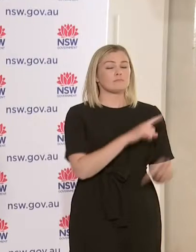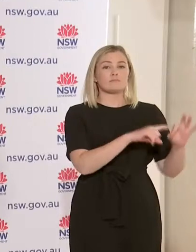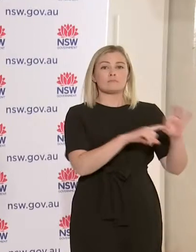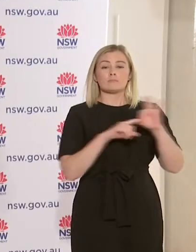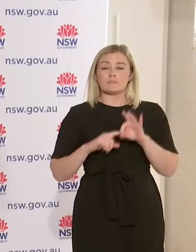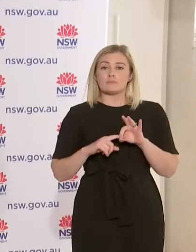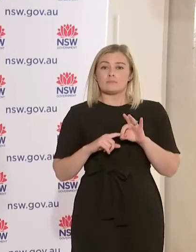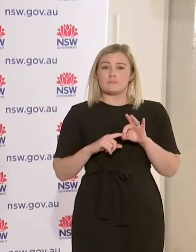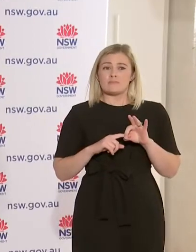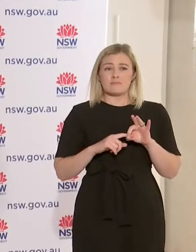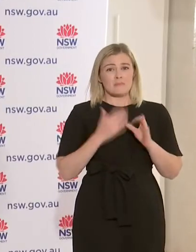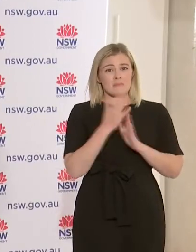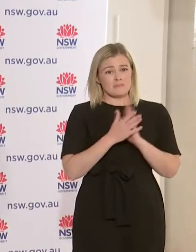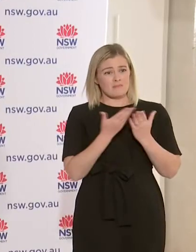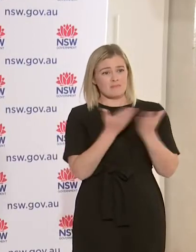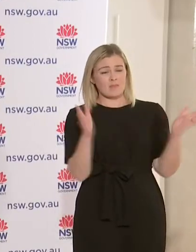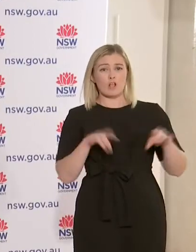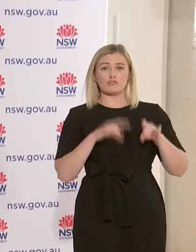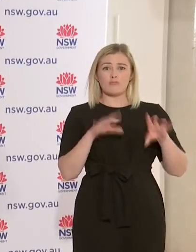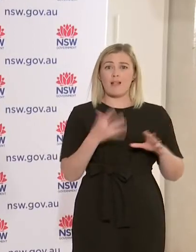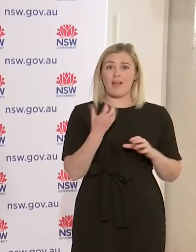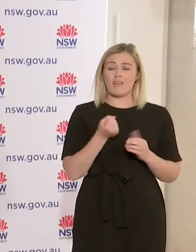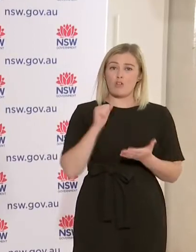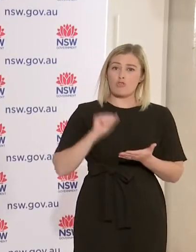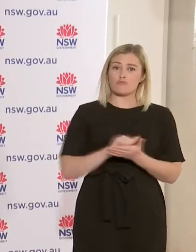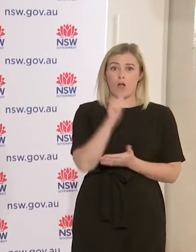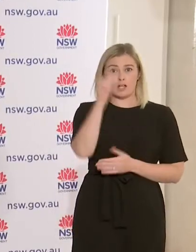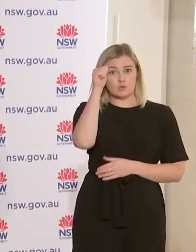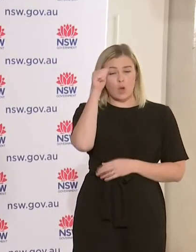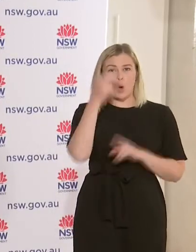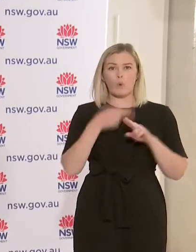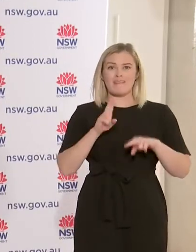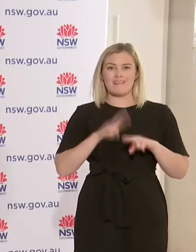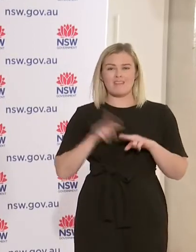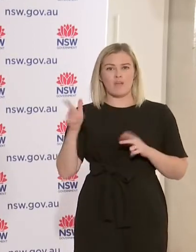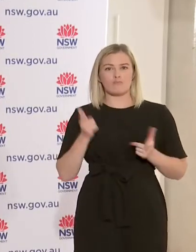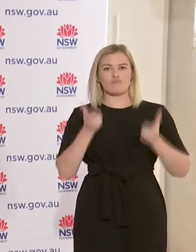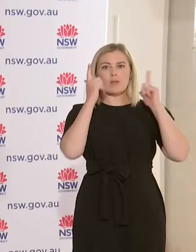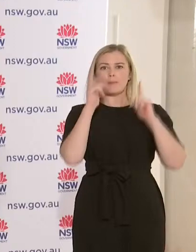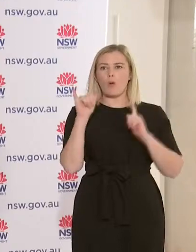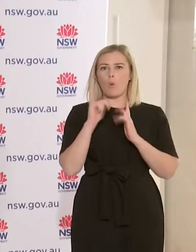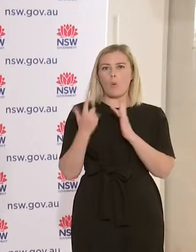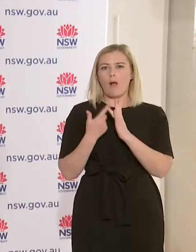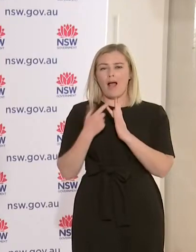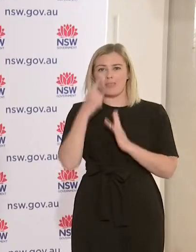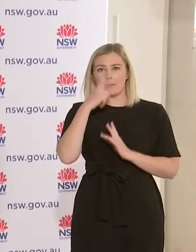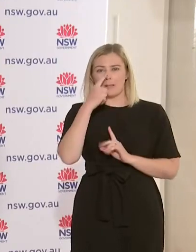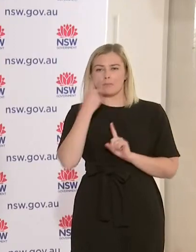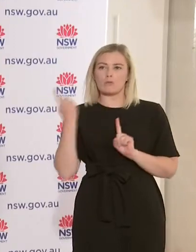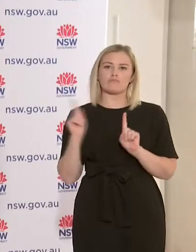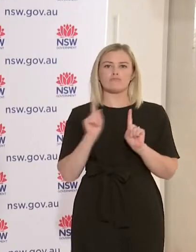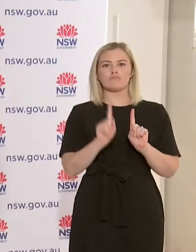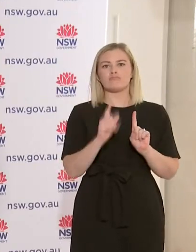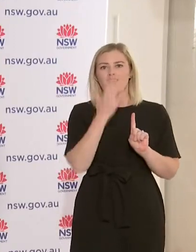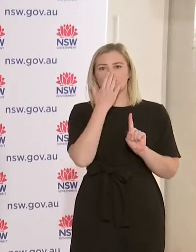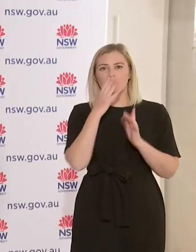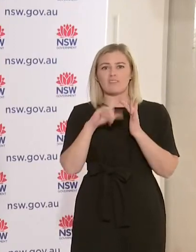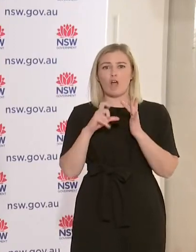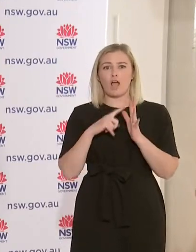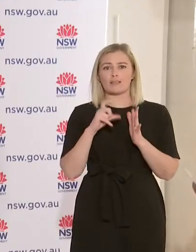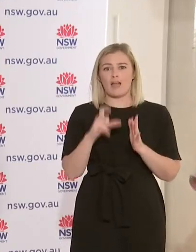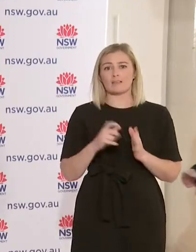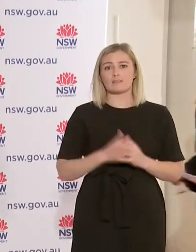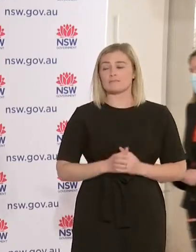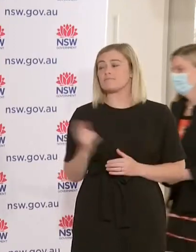their Premier or a member of her cabinet is before ICAC? Well, they are matters for the Integrity Agency, absolutely. Thank you.